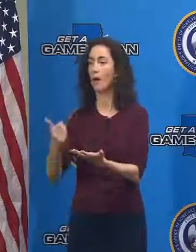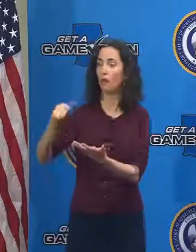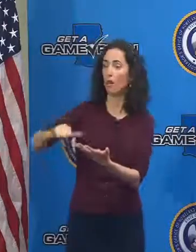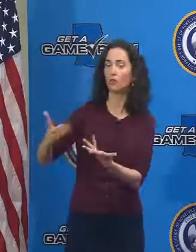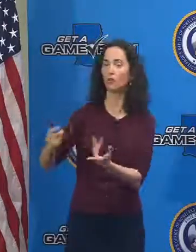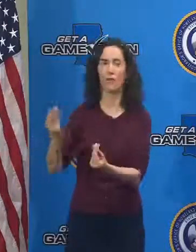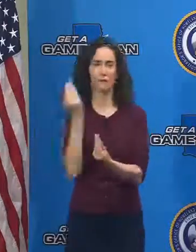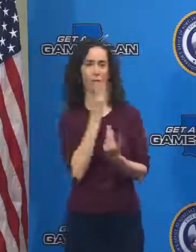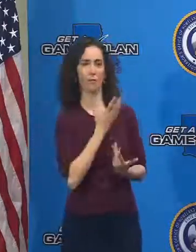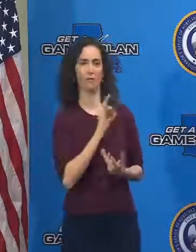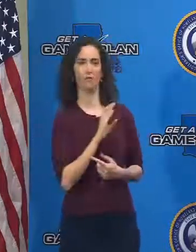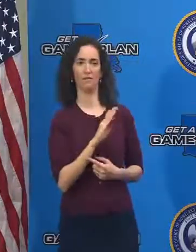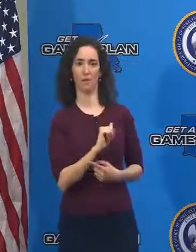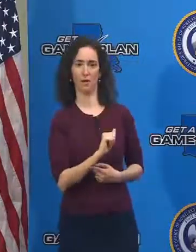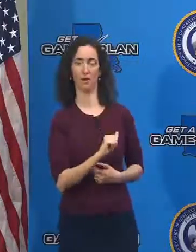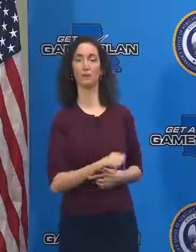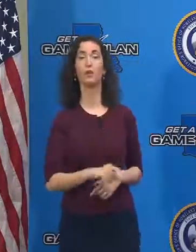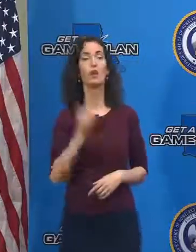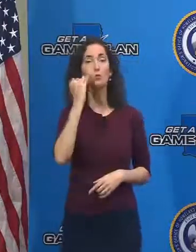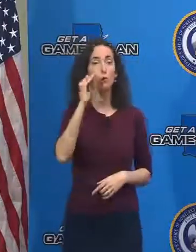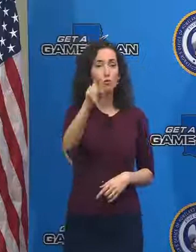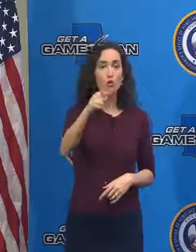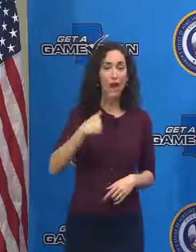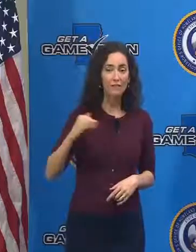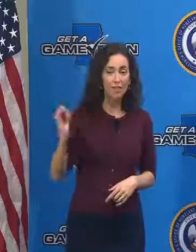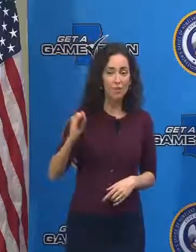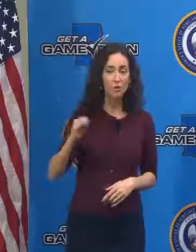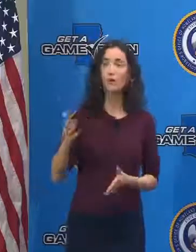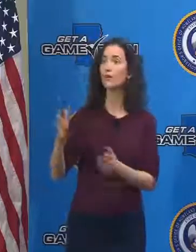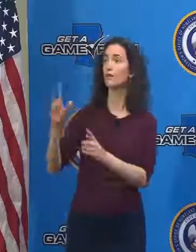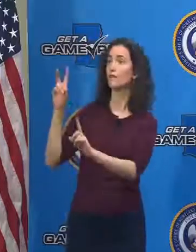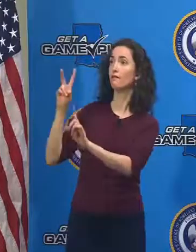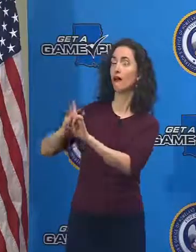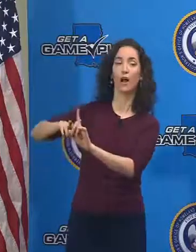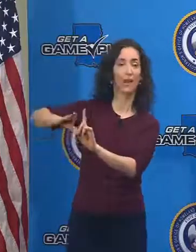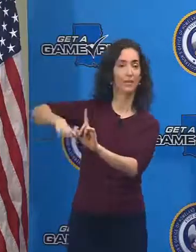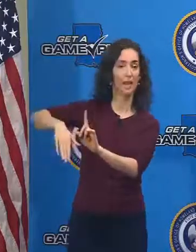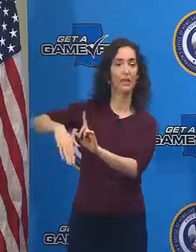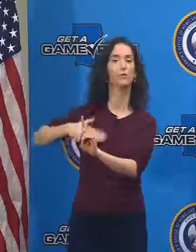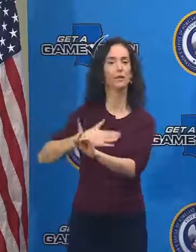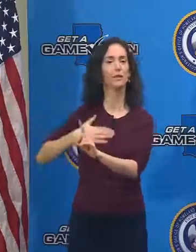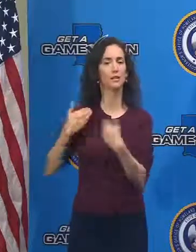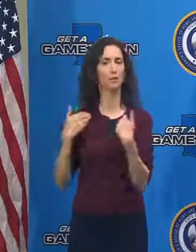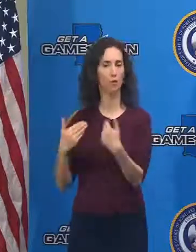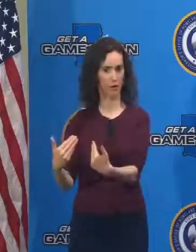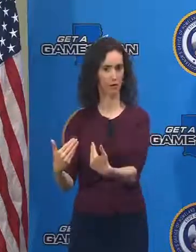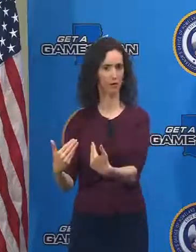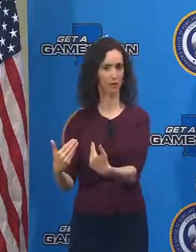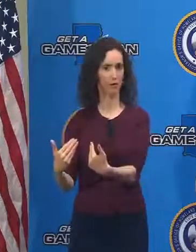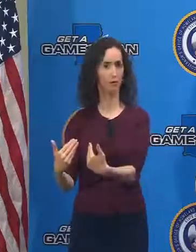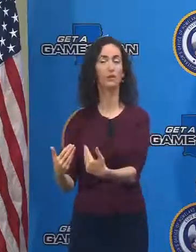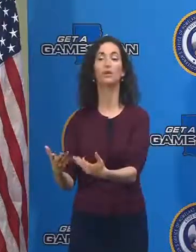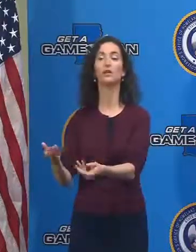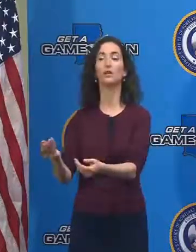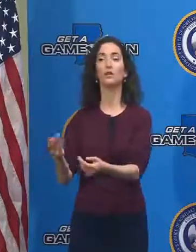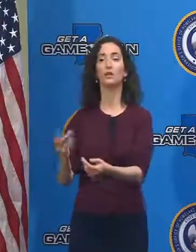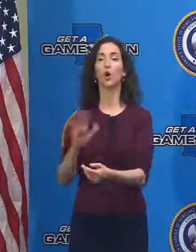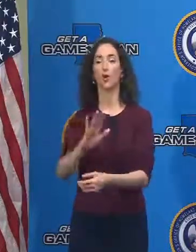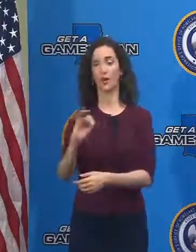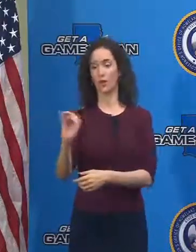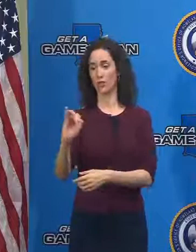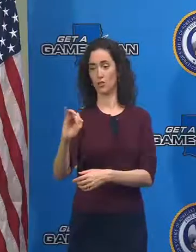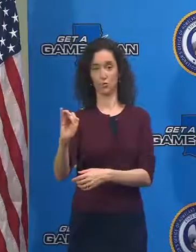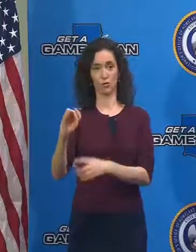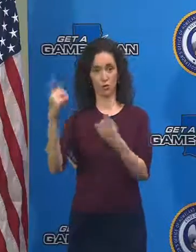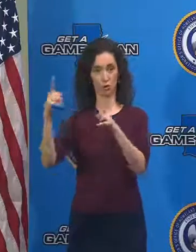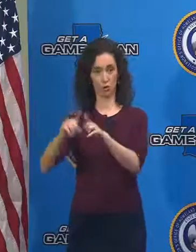have insurance and you've not filed a claim with your insurance company, please do so, and then provide us with a copy of your insurance